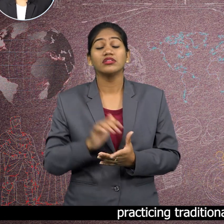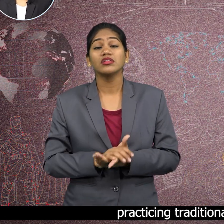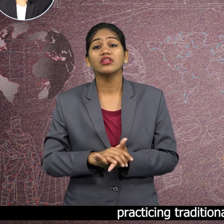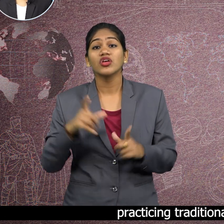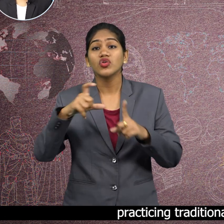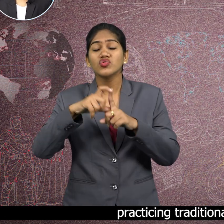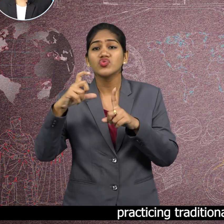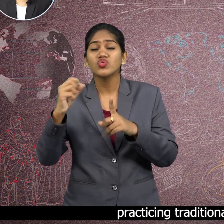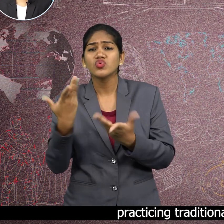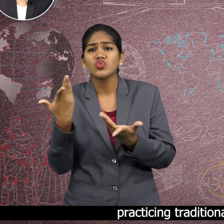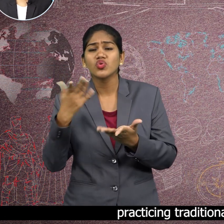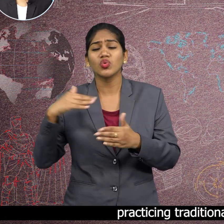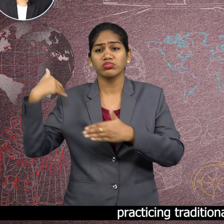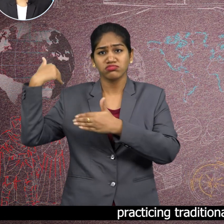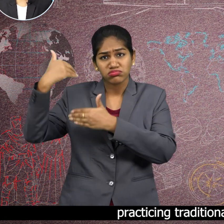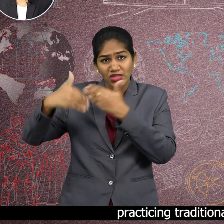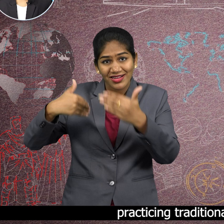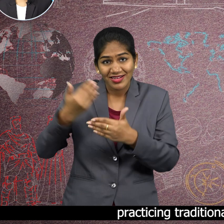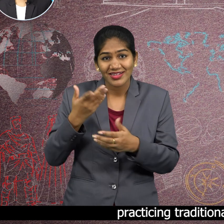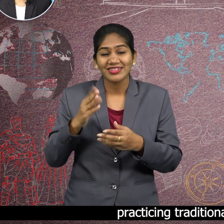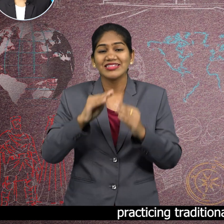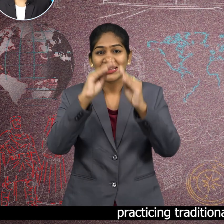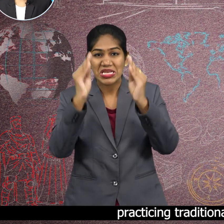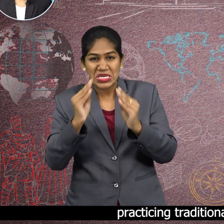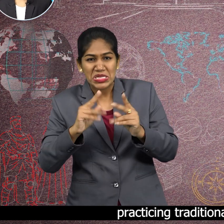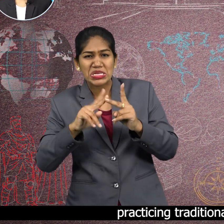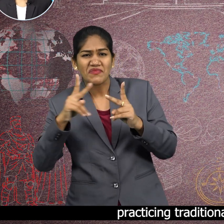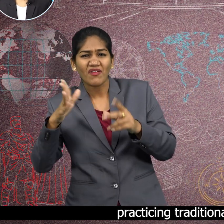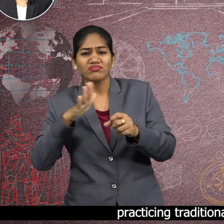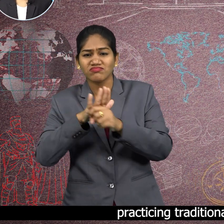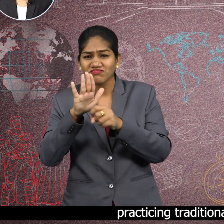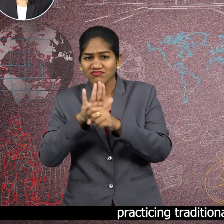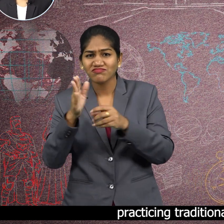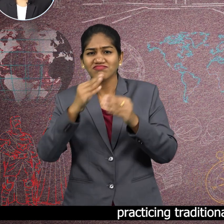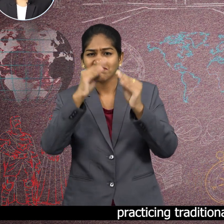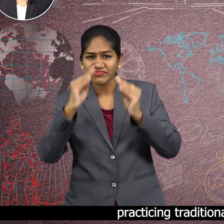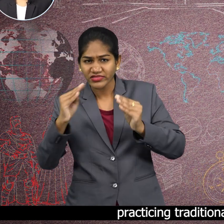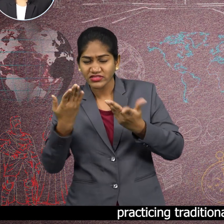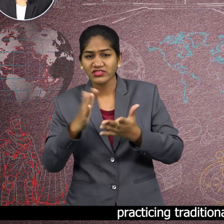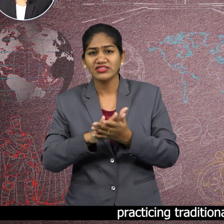practicing traditional crafts in public places,